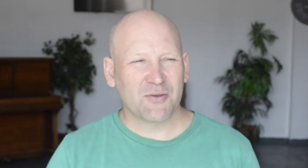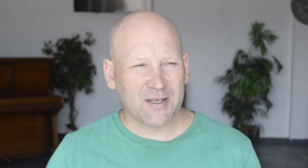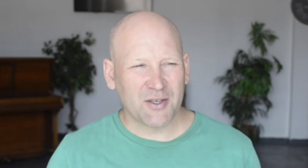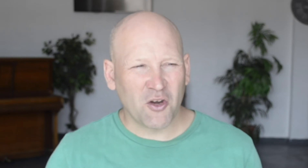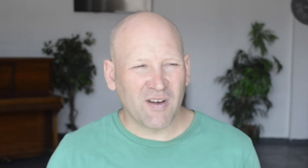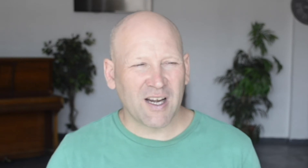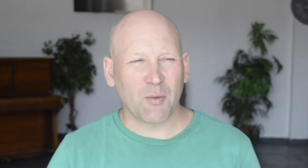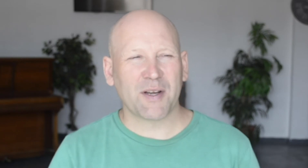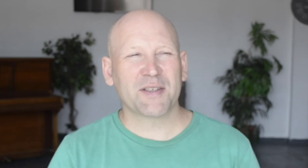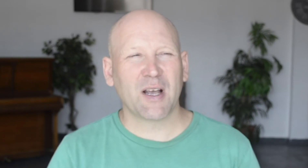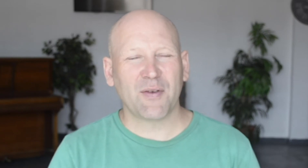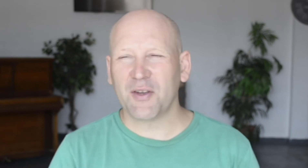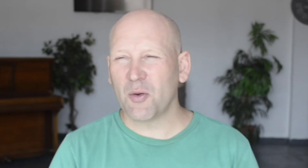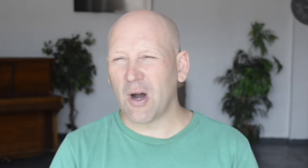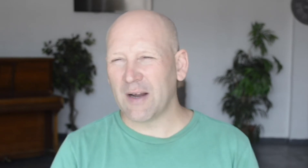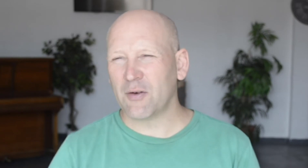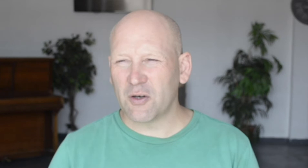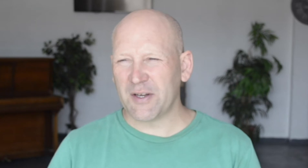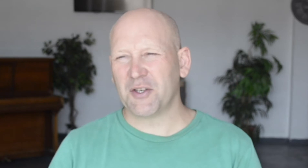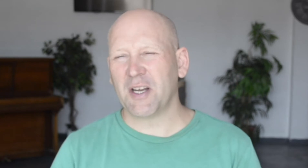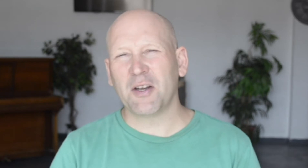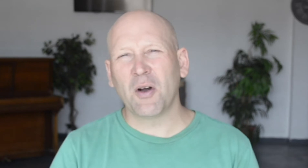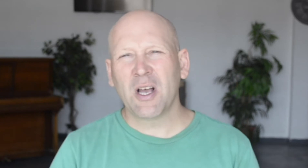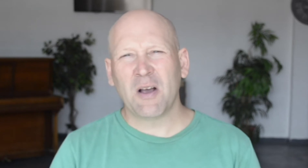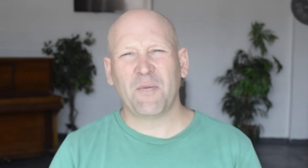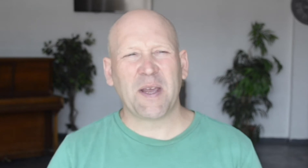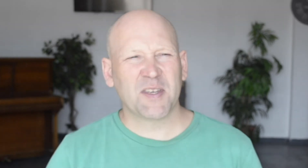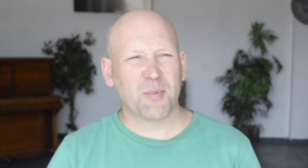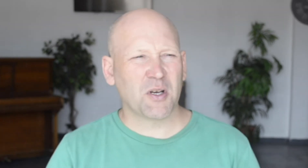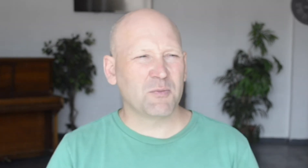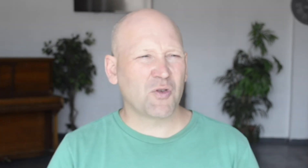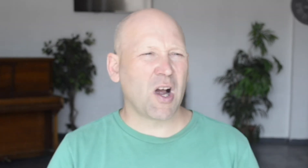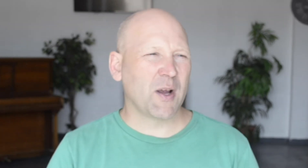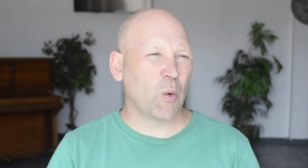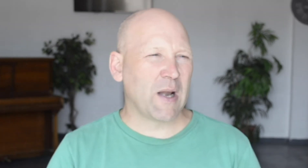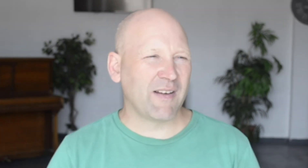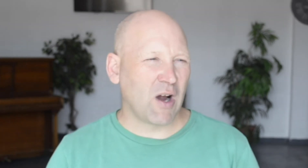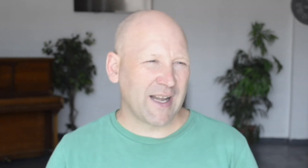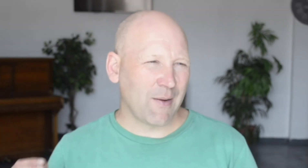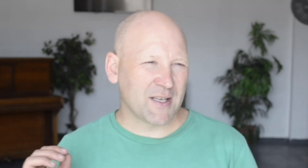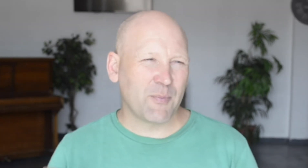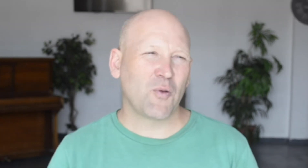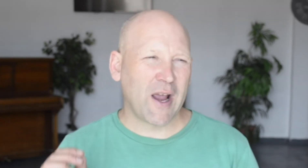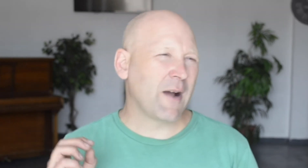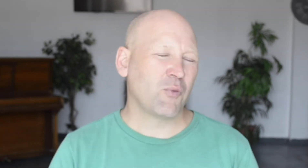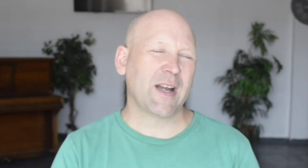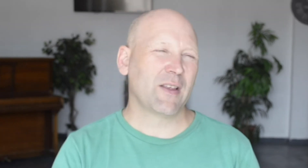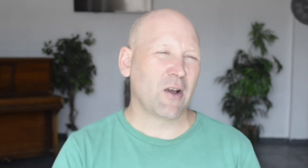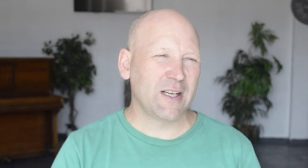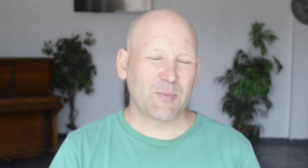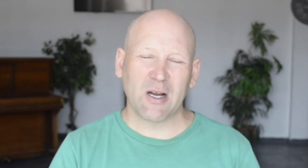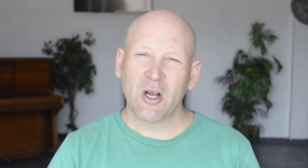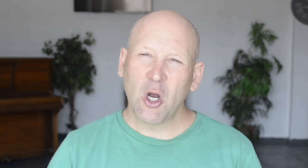And I trust that you're real and I want to discover who you are. If you're a Christian and your faith has become dry and weary right now, as I pray